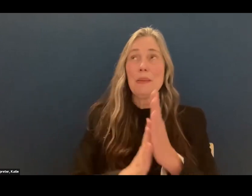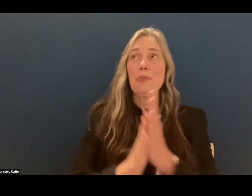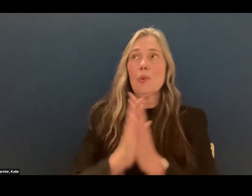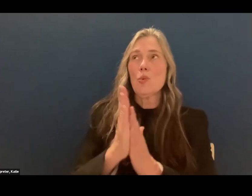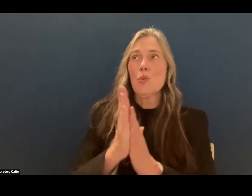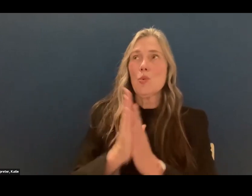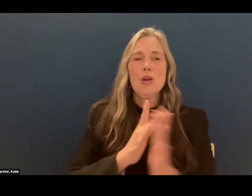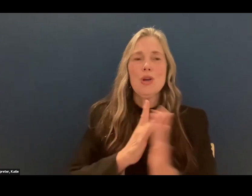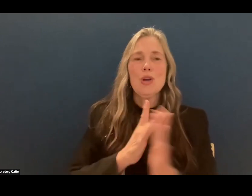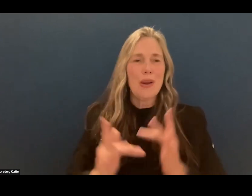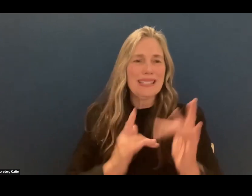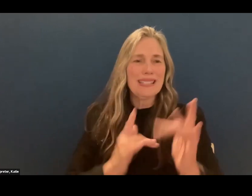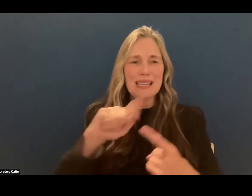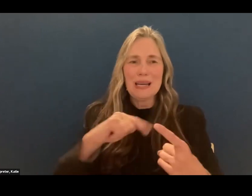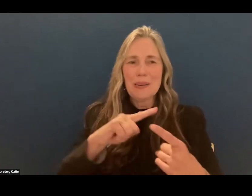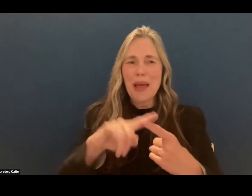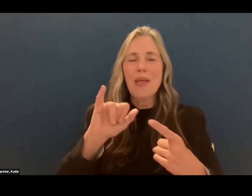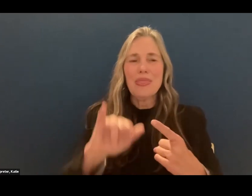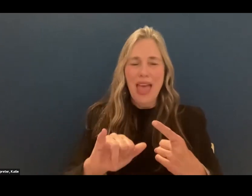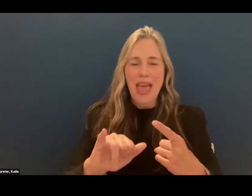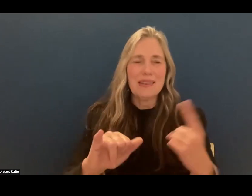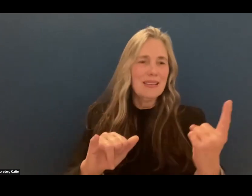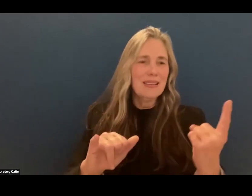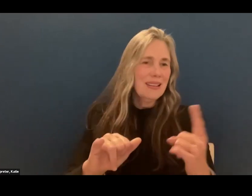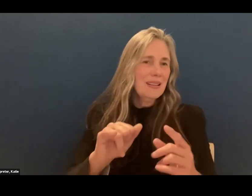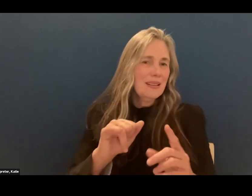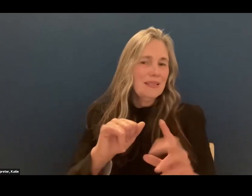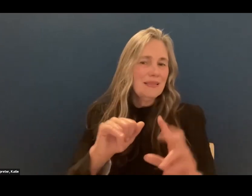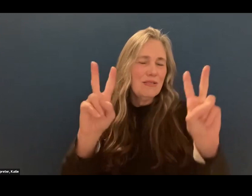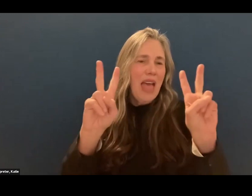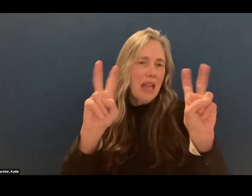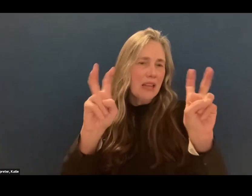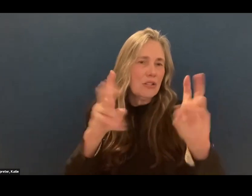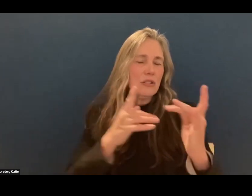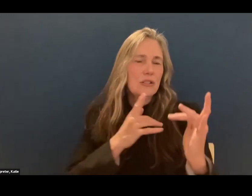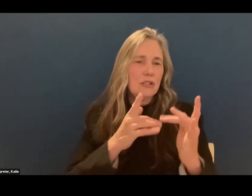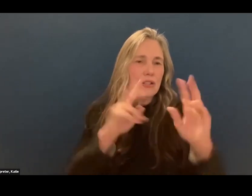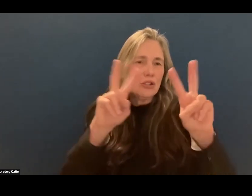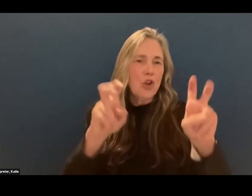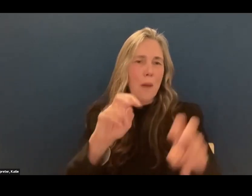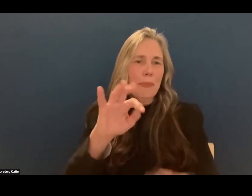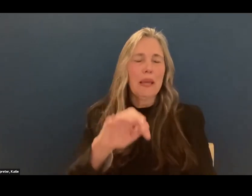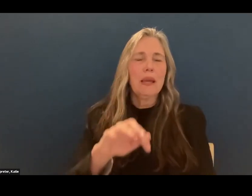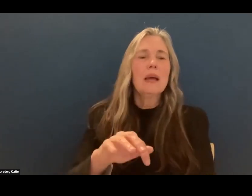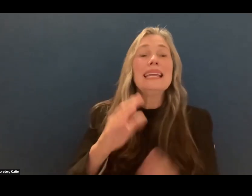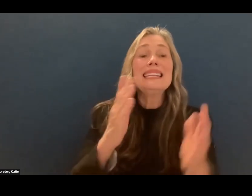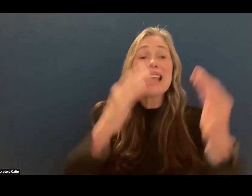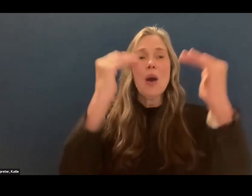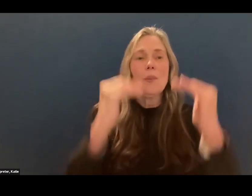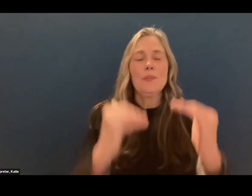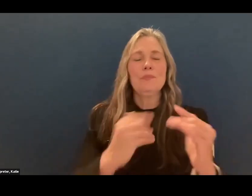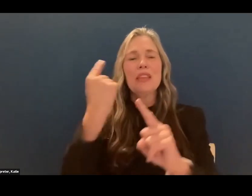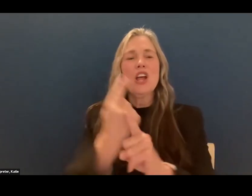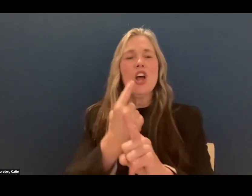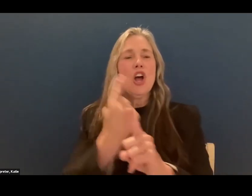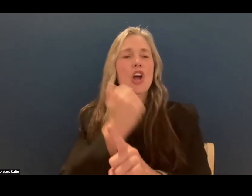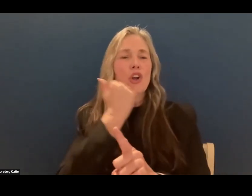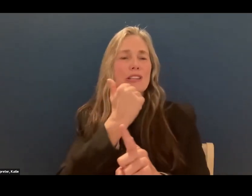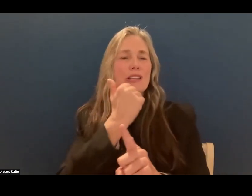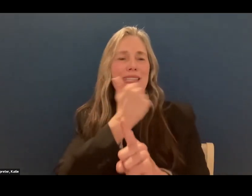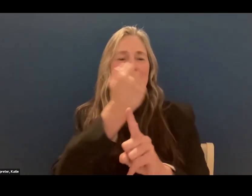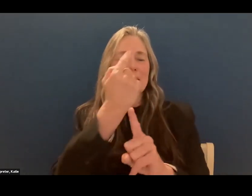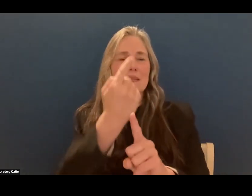critical subject. Thanks. Thank you, certainly. Next, we'll move to the consent agenda. Are